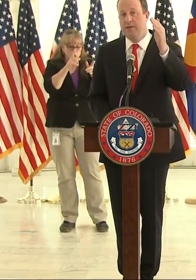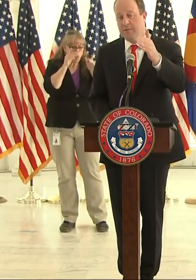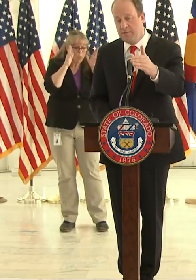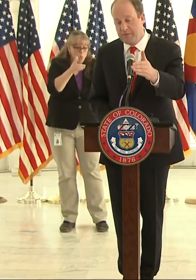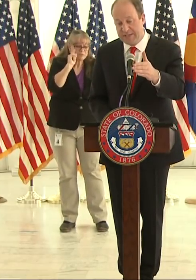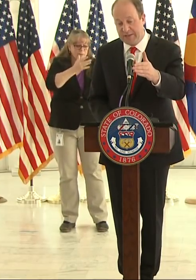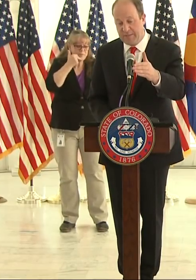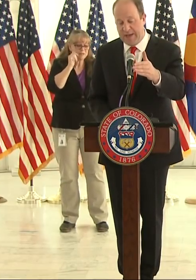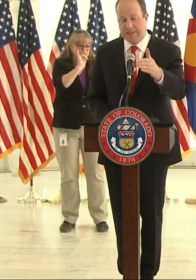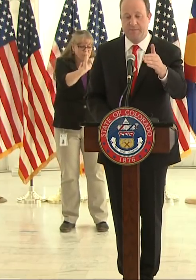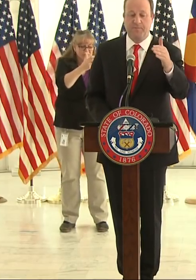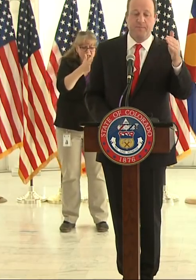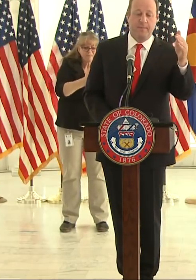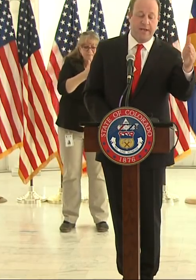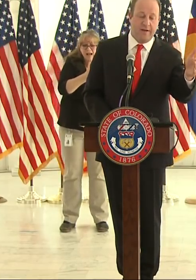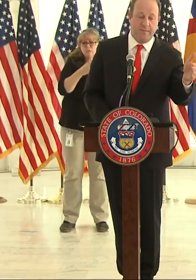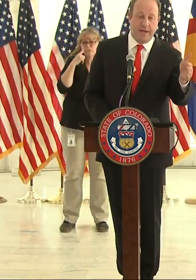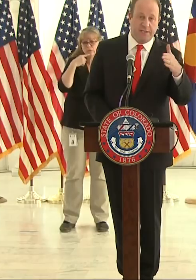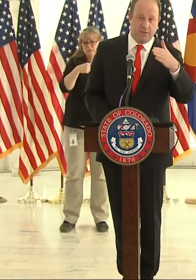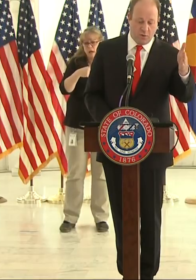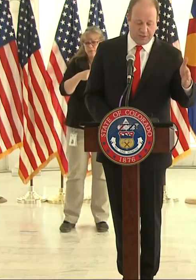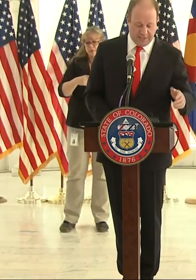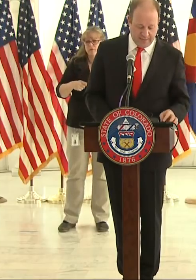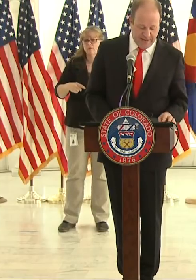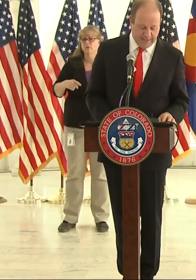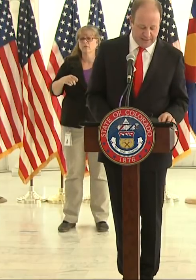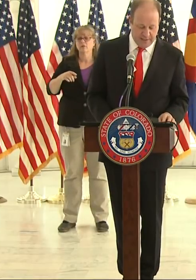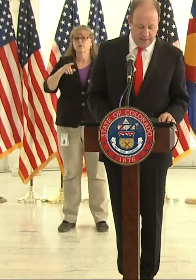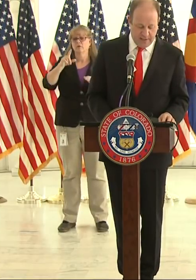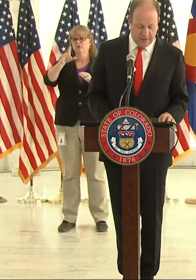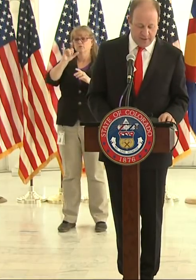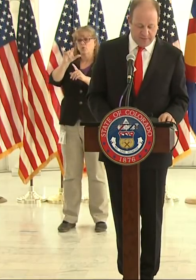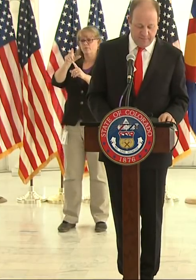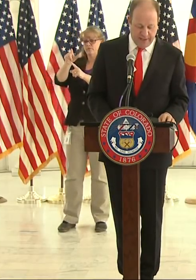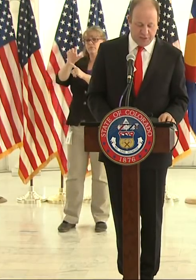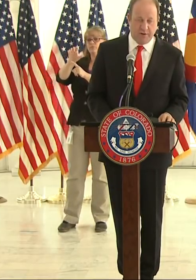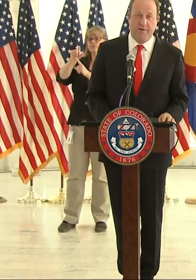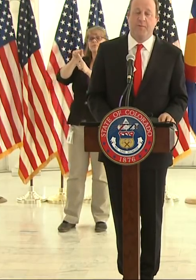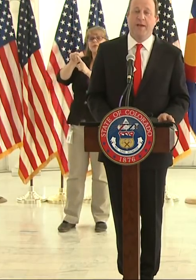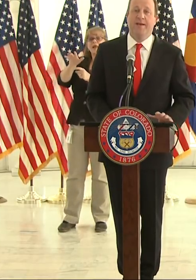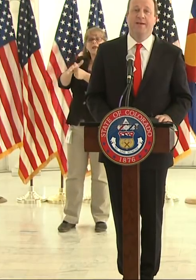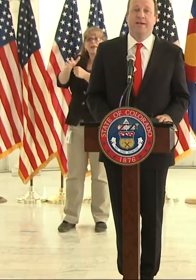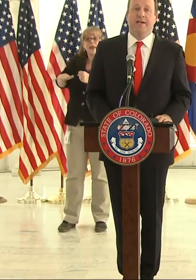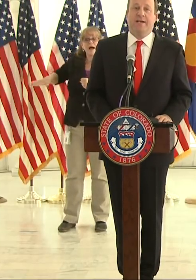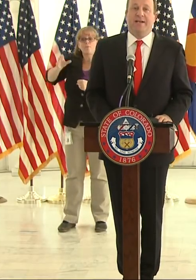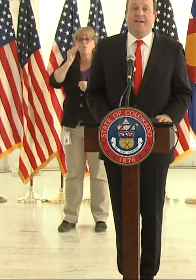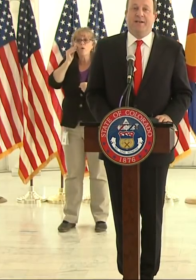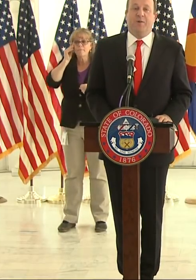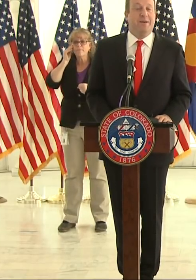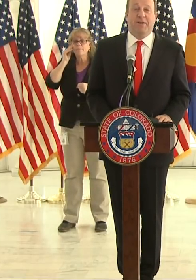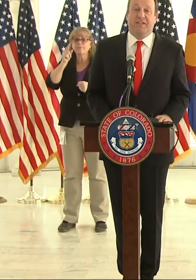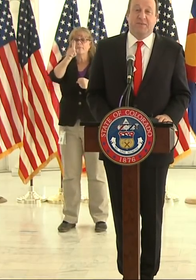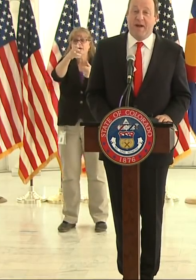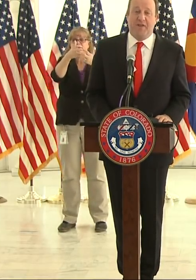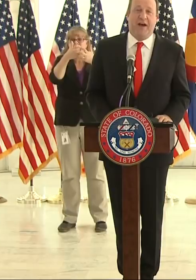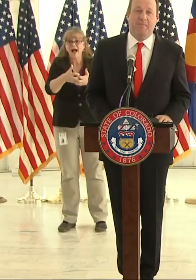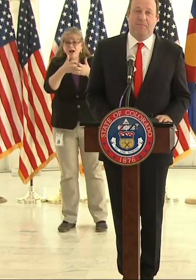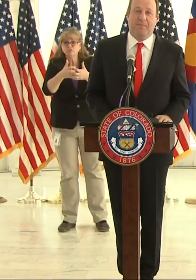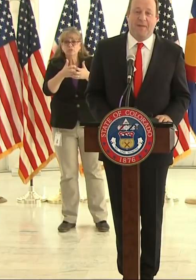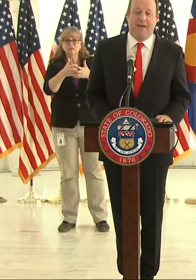neighborhood-based, facility-based, county-based, or state-based in terms of making sure that we complete